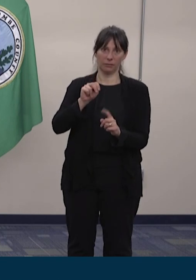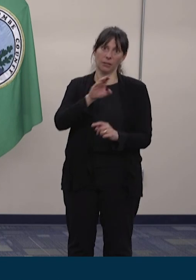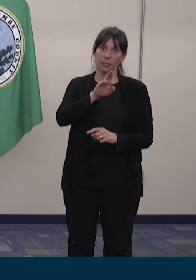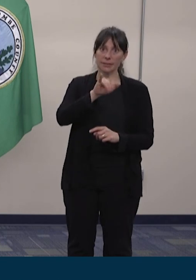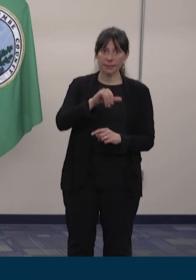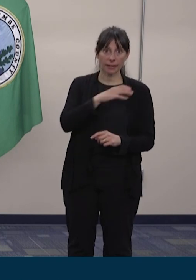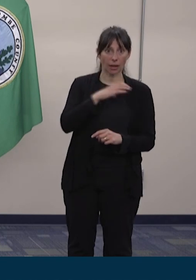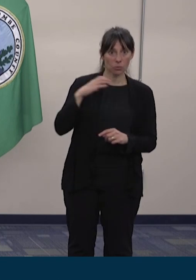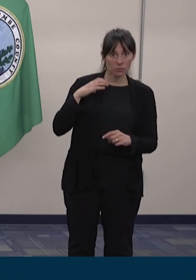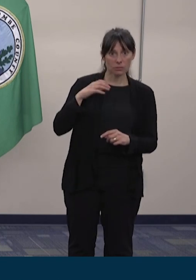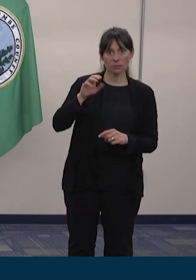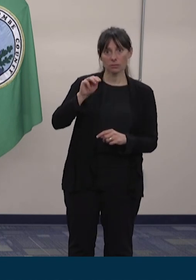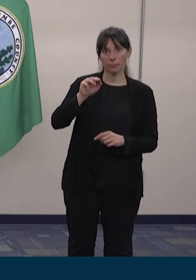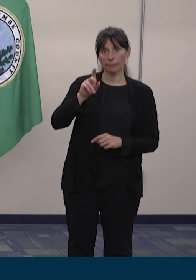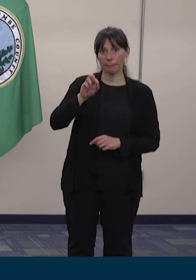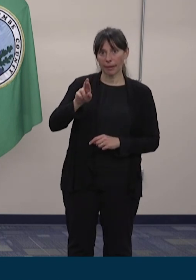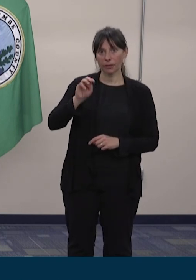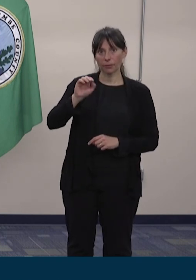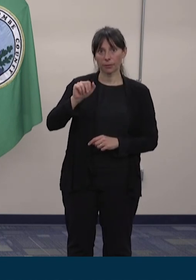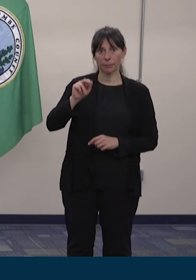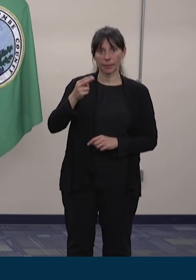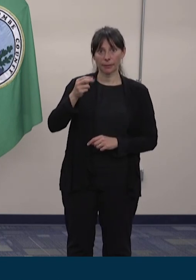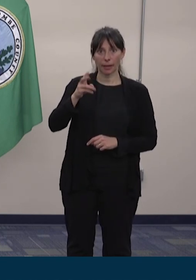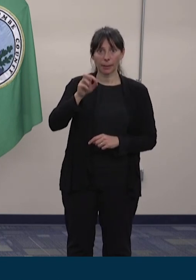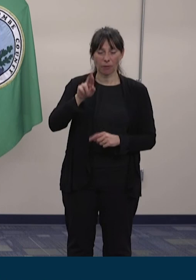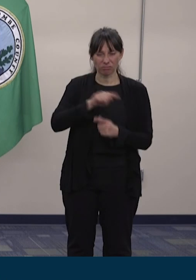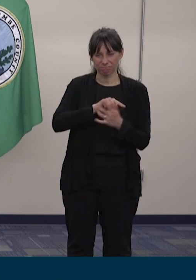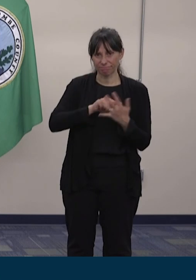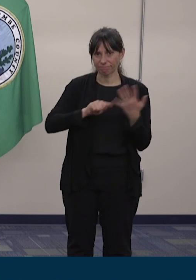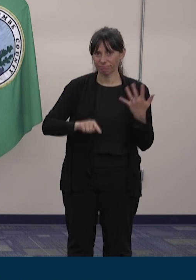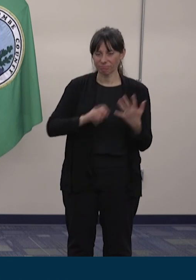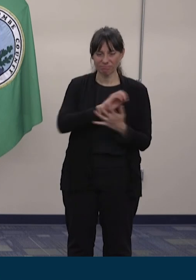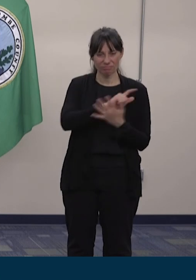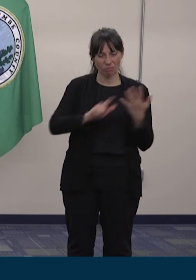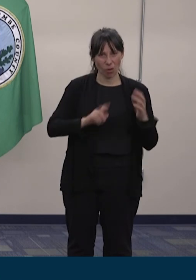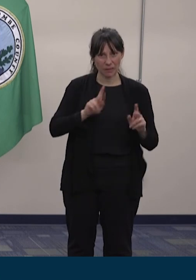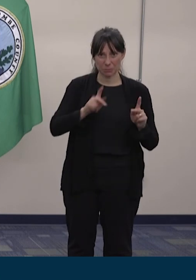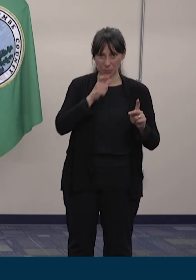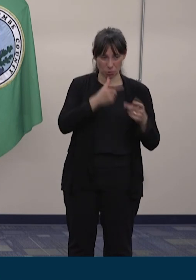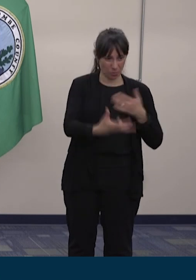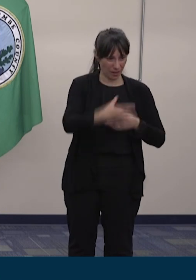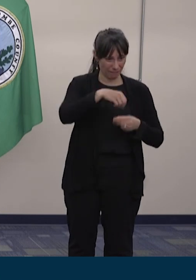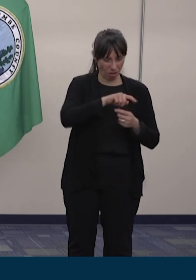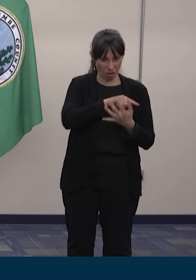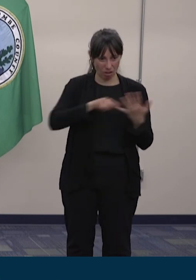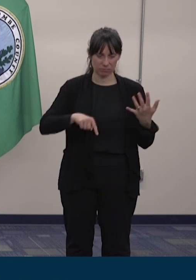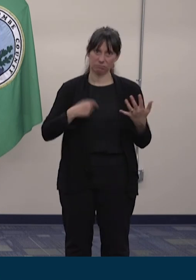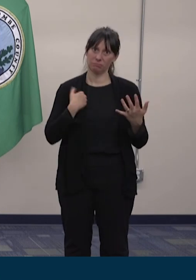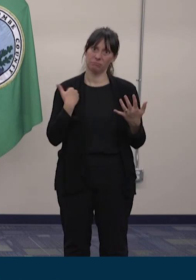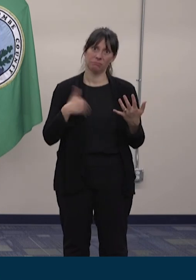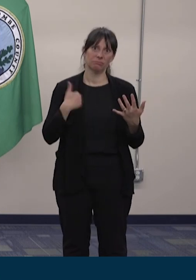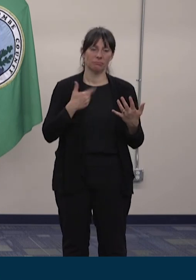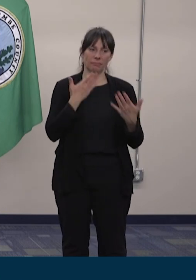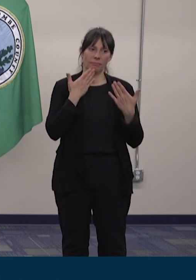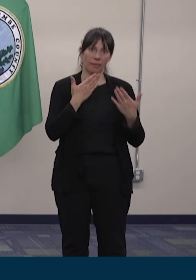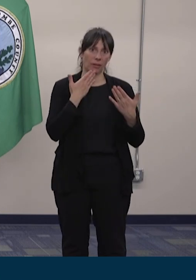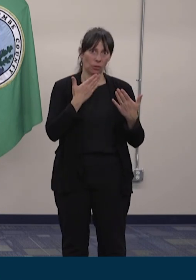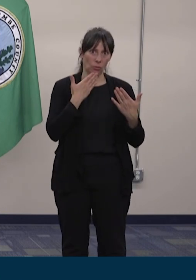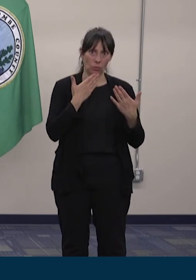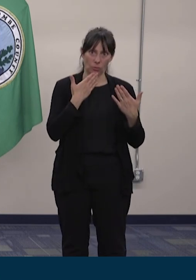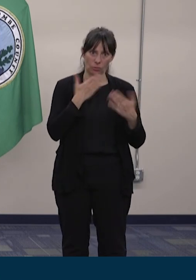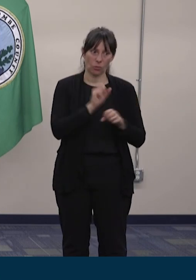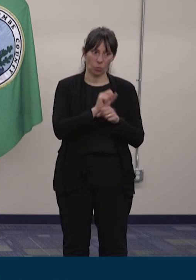Mayor Mannheimer, and all those who have been involved in this response. I would like to give a special thanks to the frontline